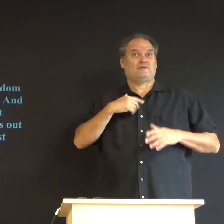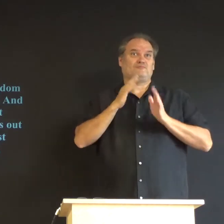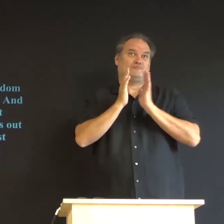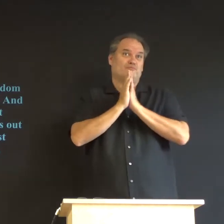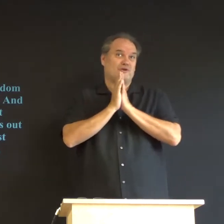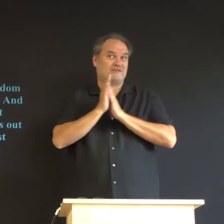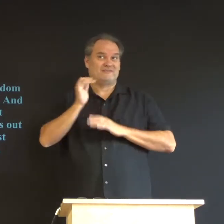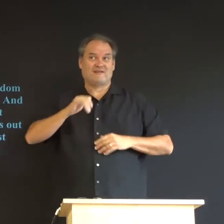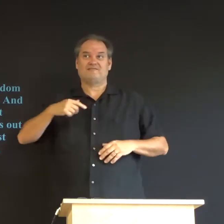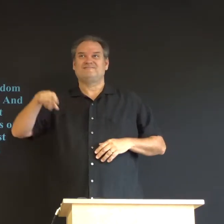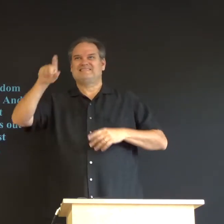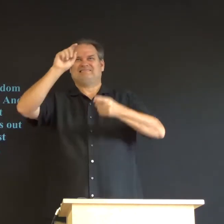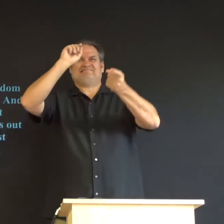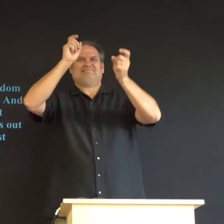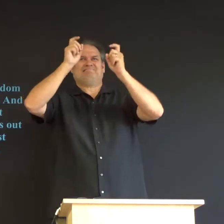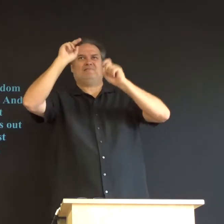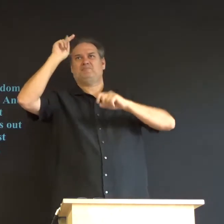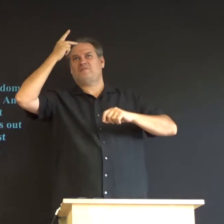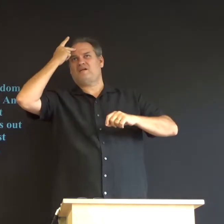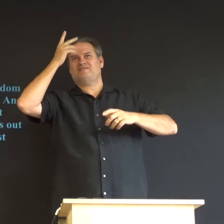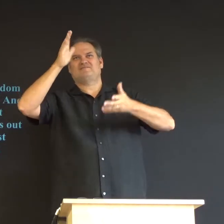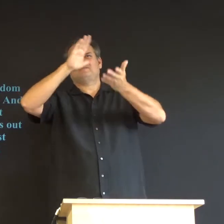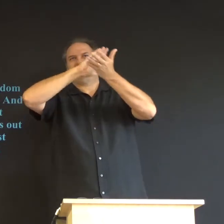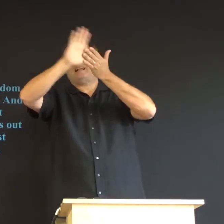downfall. We pray